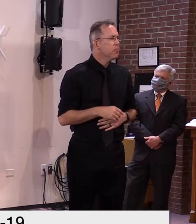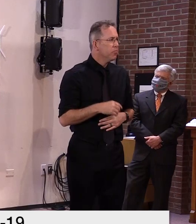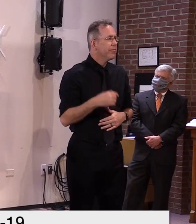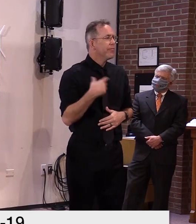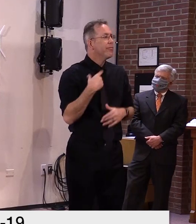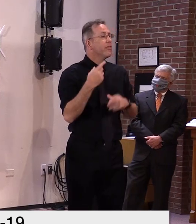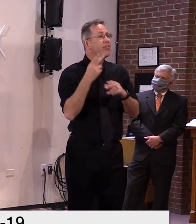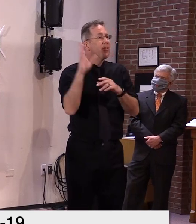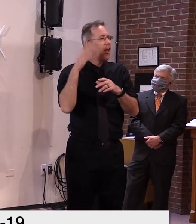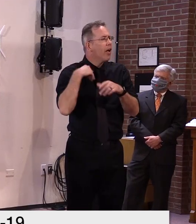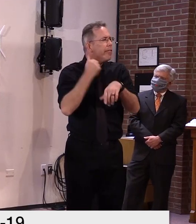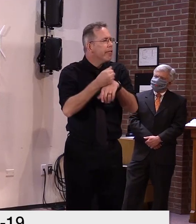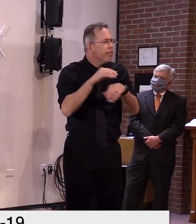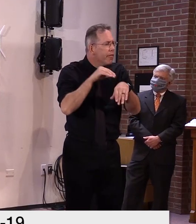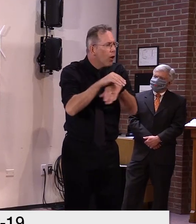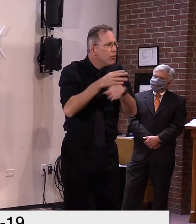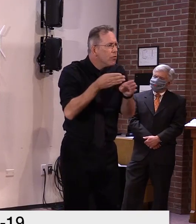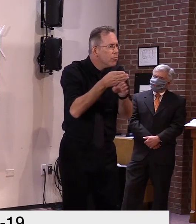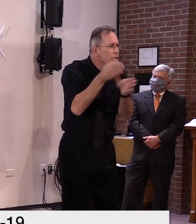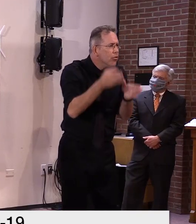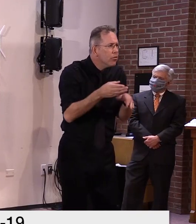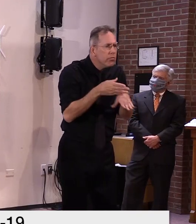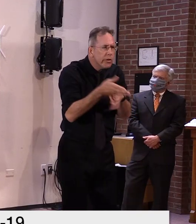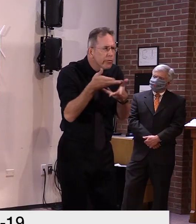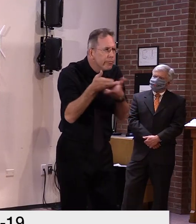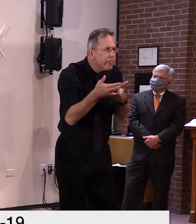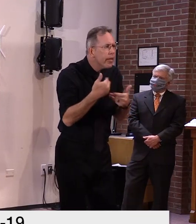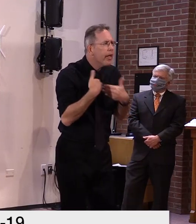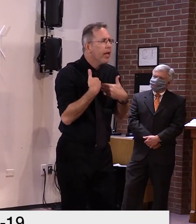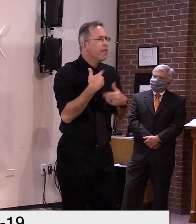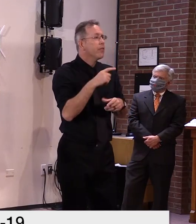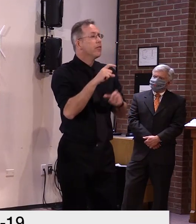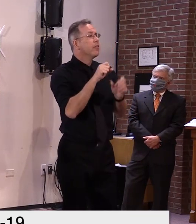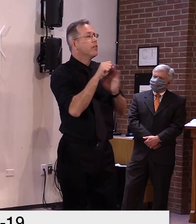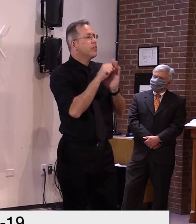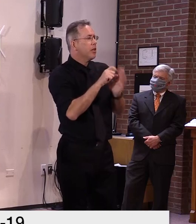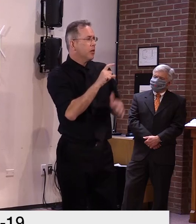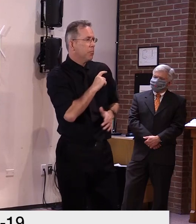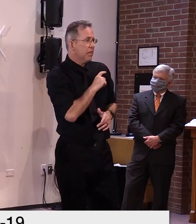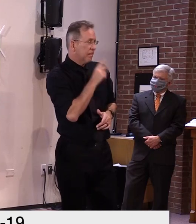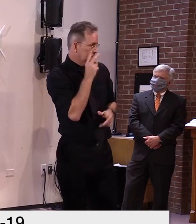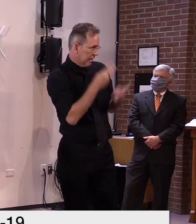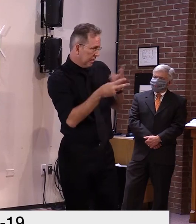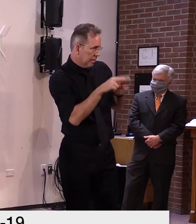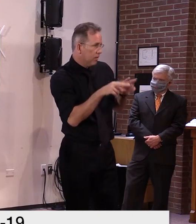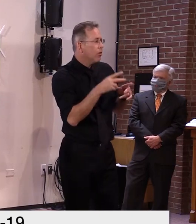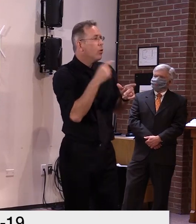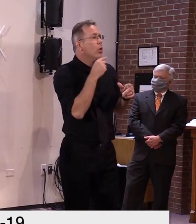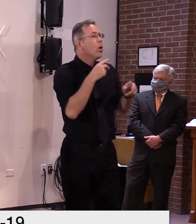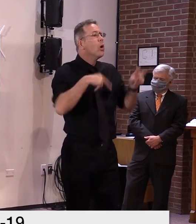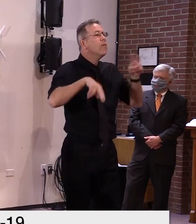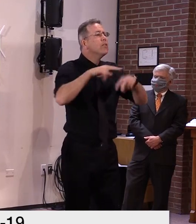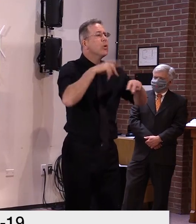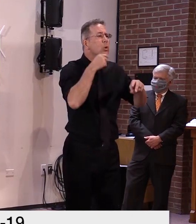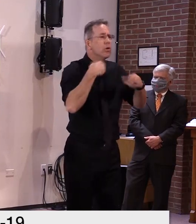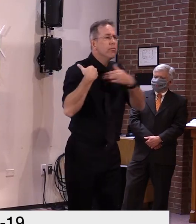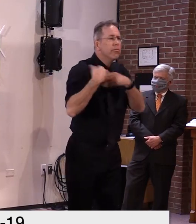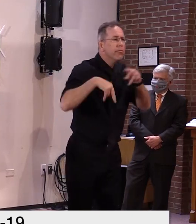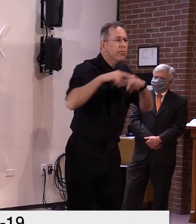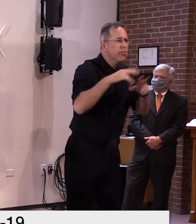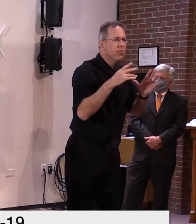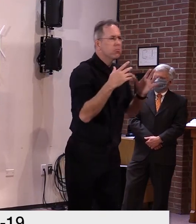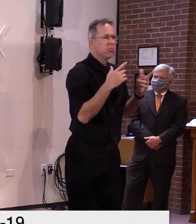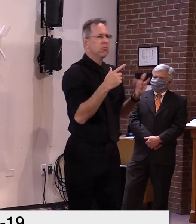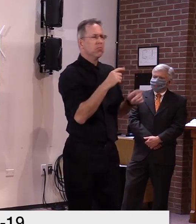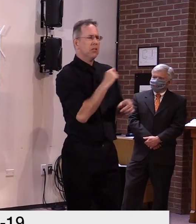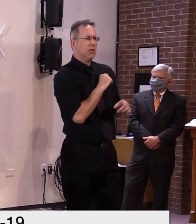counselor embedded in the state police barracks under our oversight. So we will continue to monitor that, obviously. But